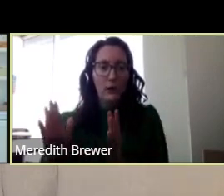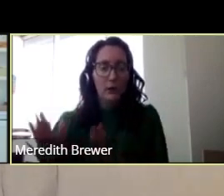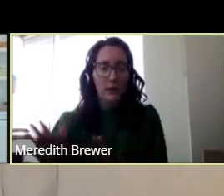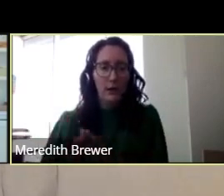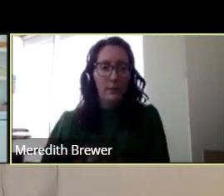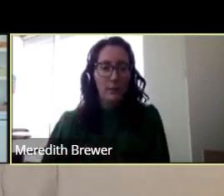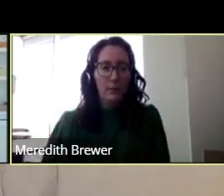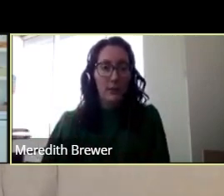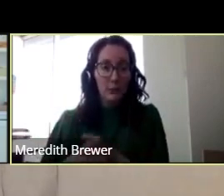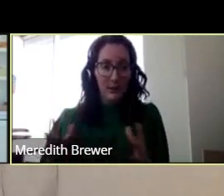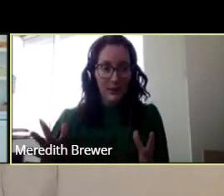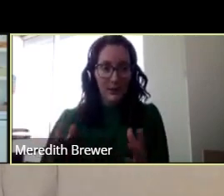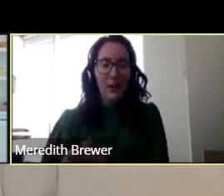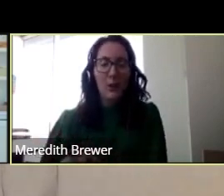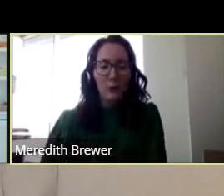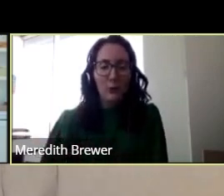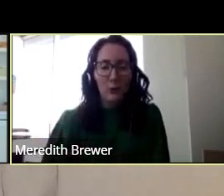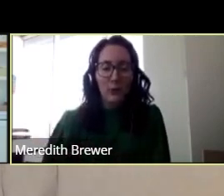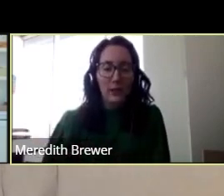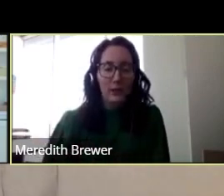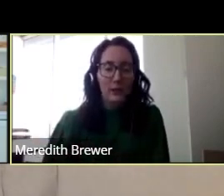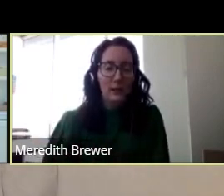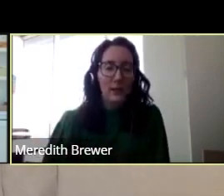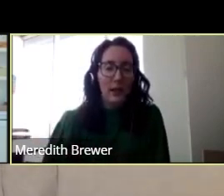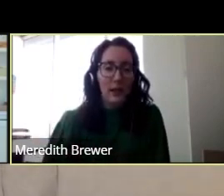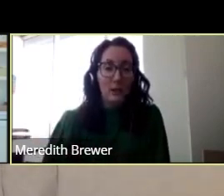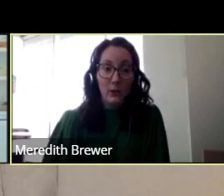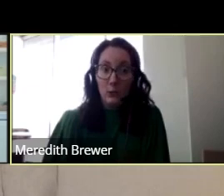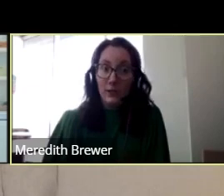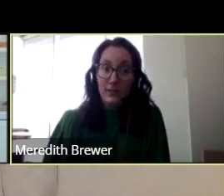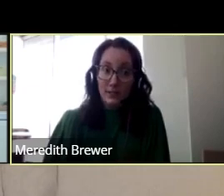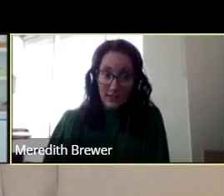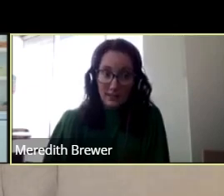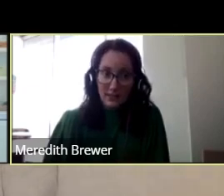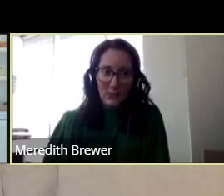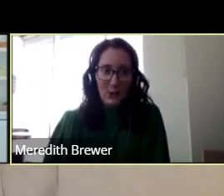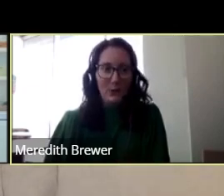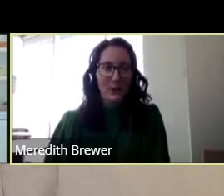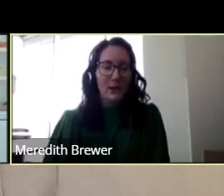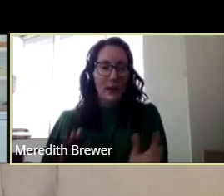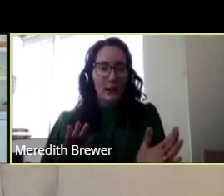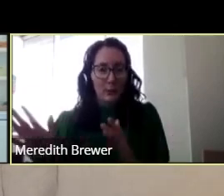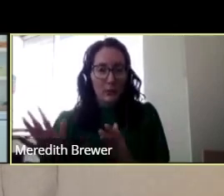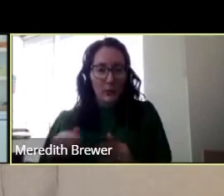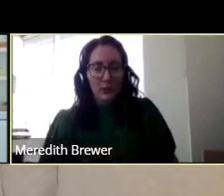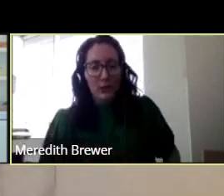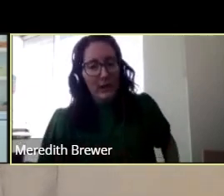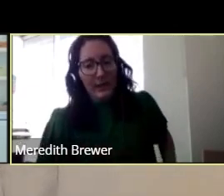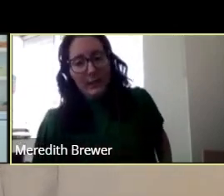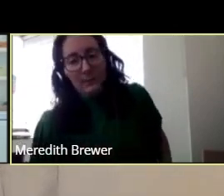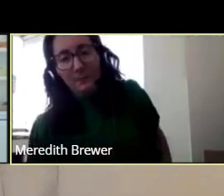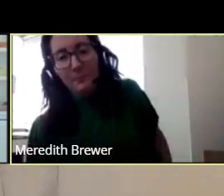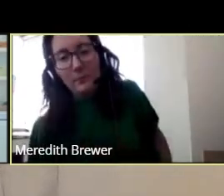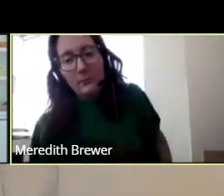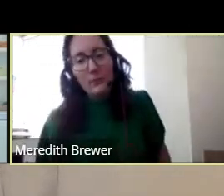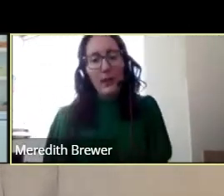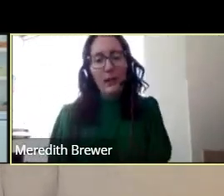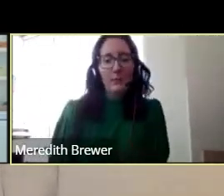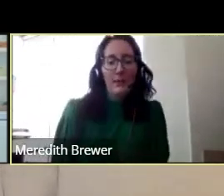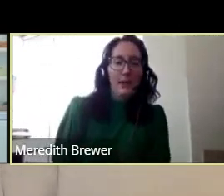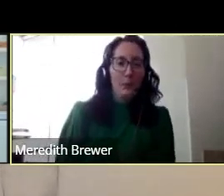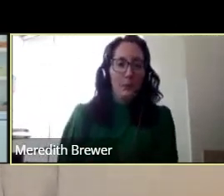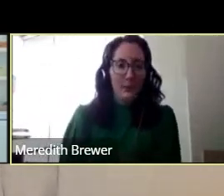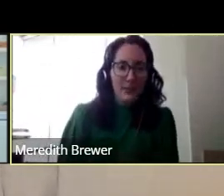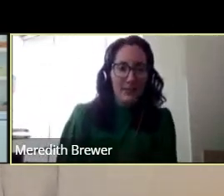for this work through the year 2026. So it was a 4-year grant